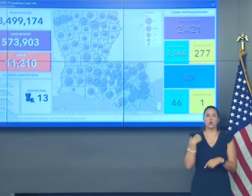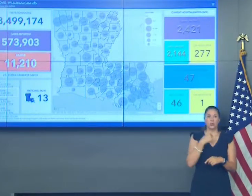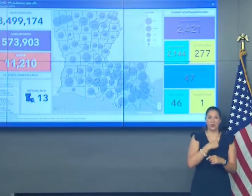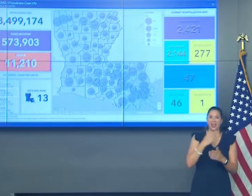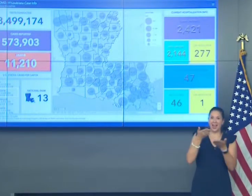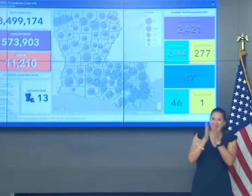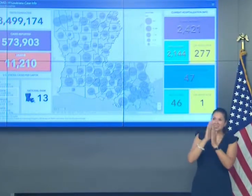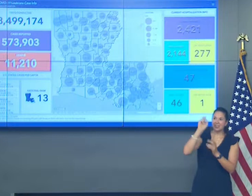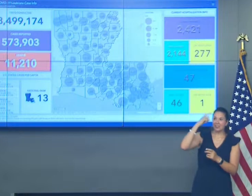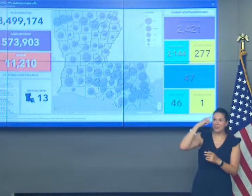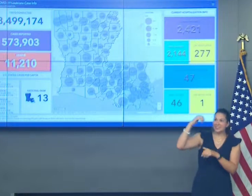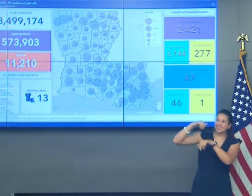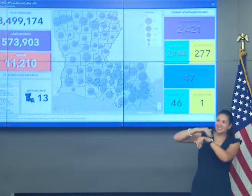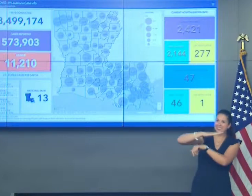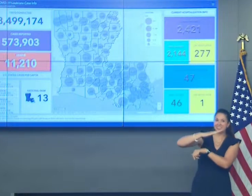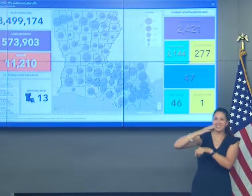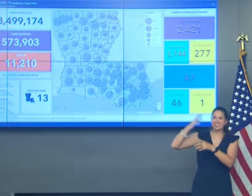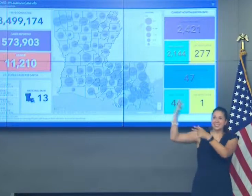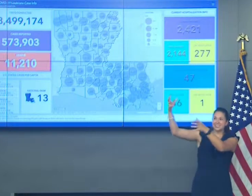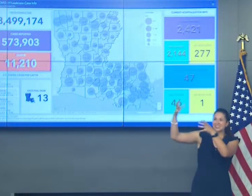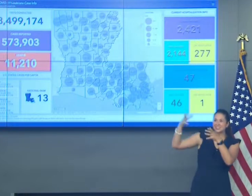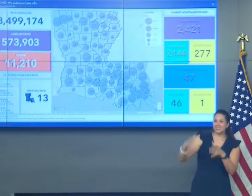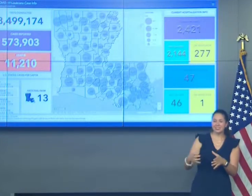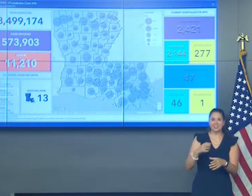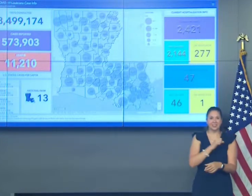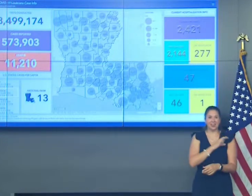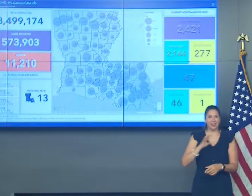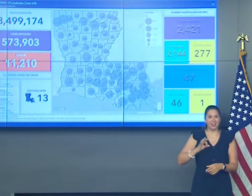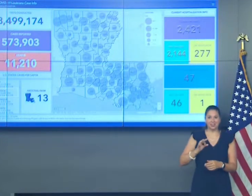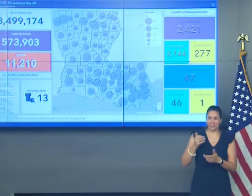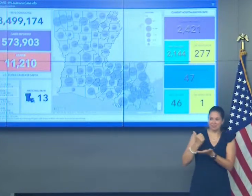our way. I am extremely